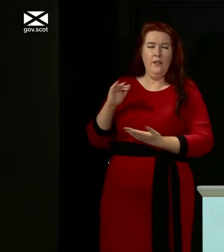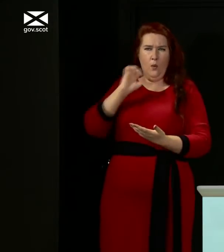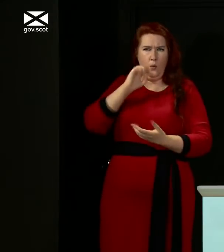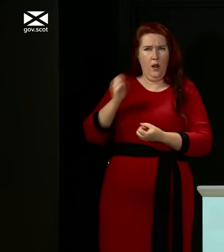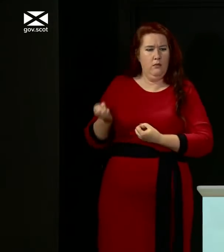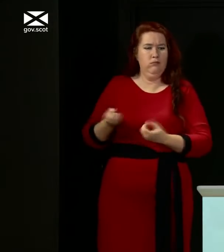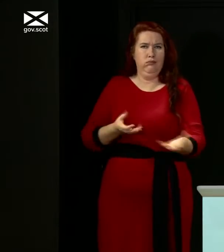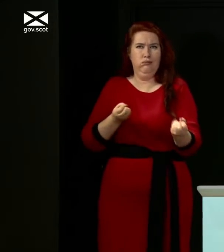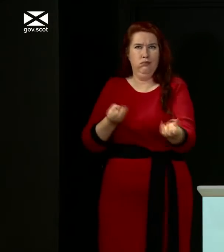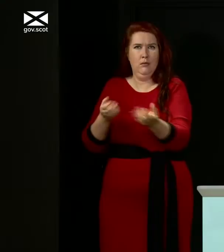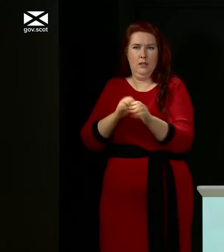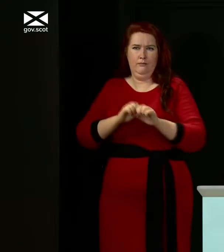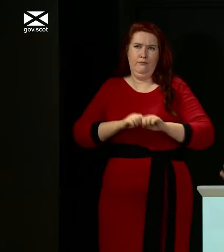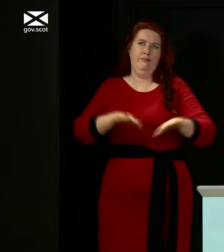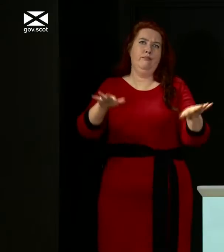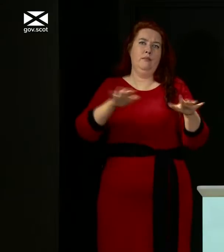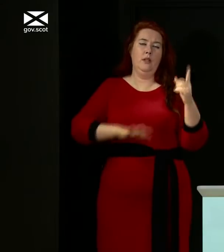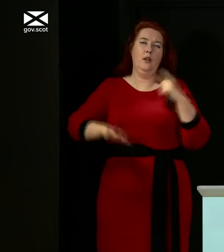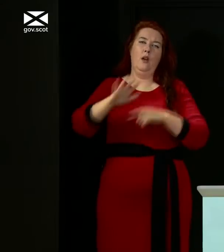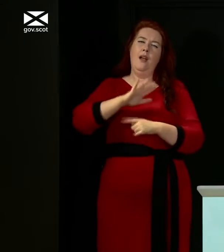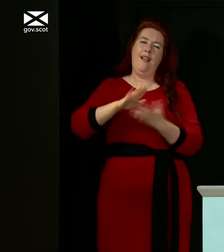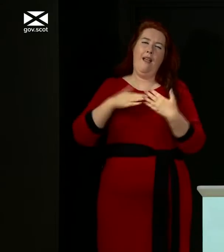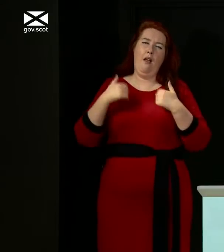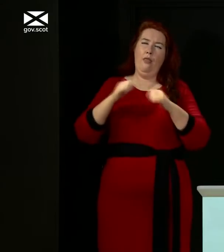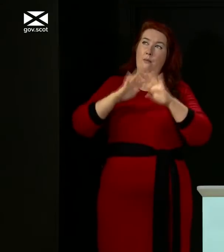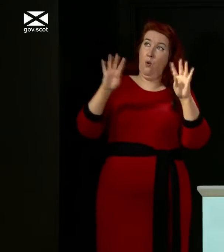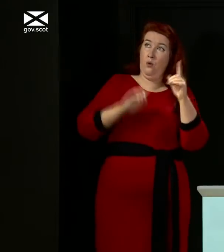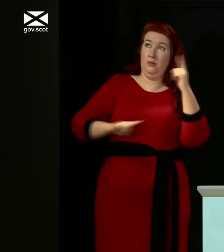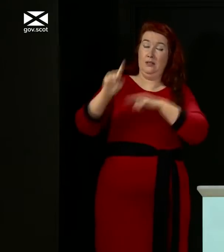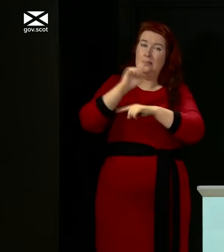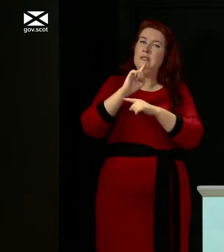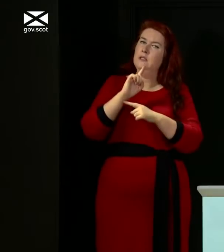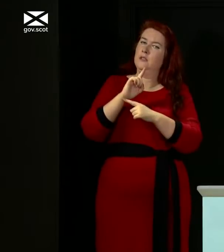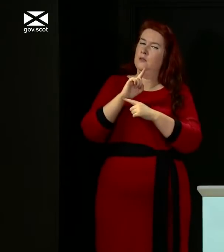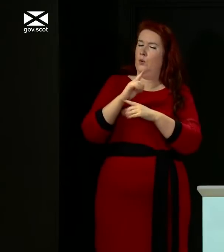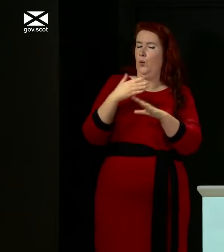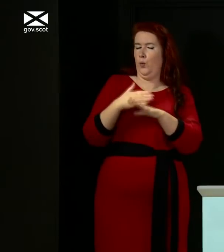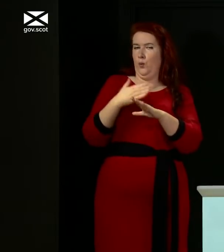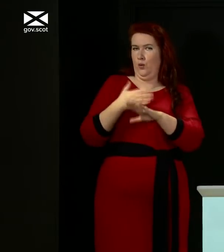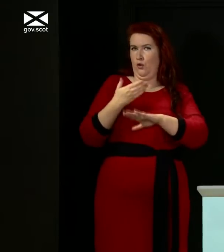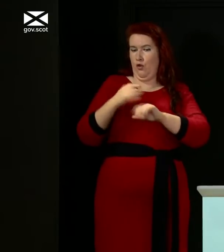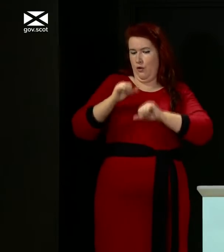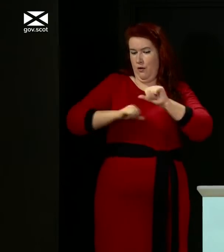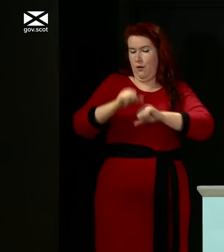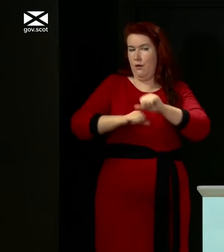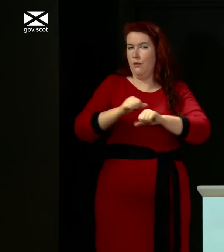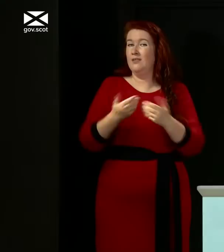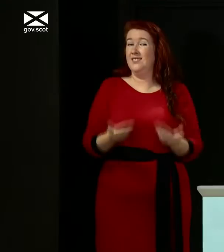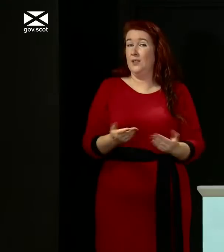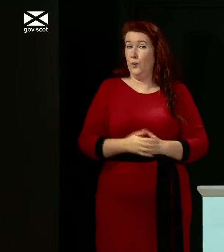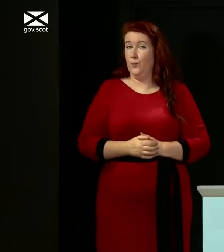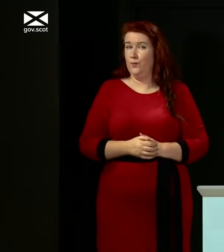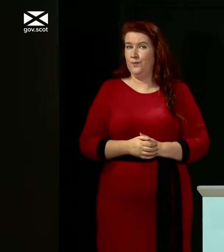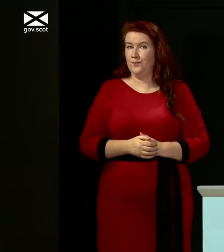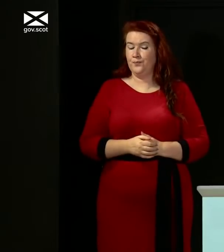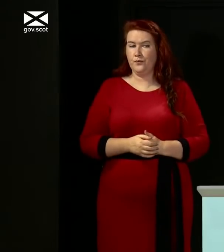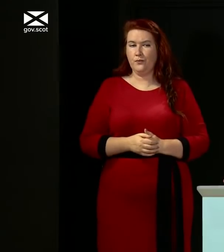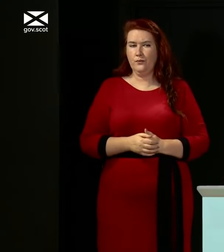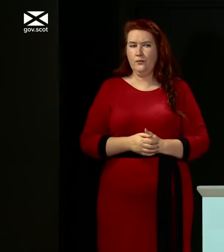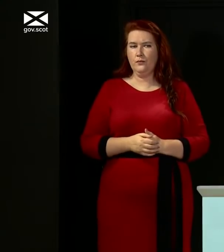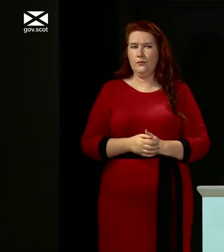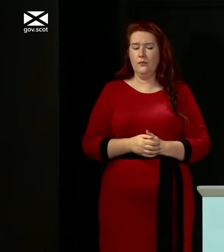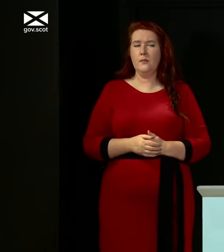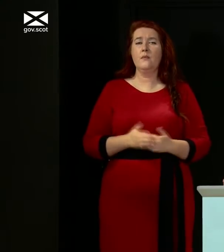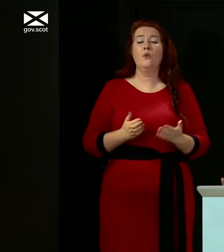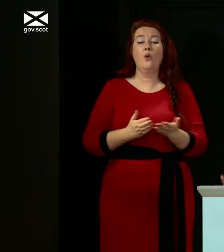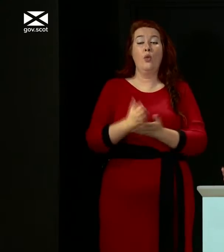this on stream, and health boards all over the country are working with that on that right now. And we will, as this